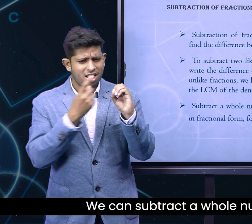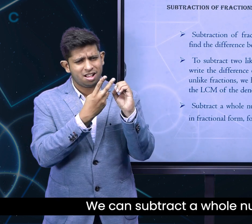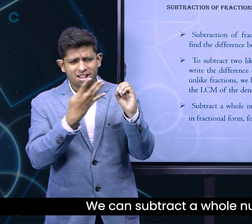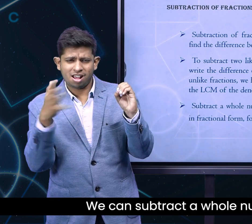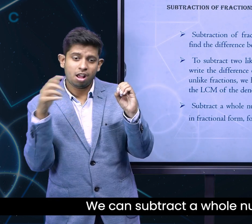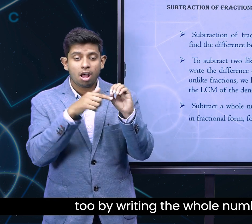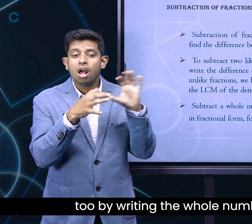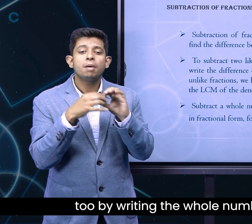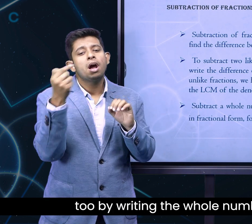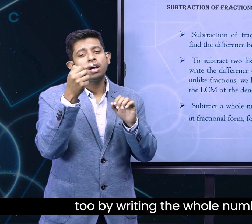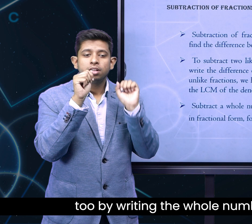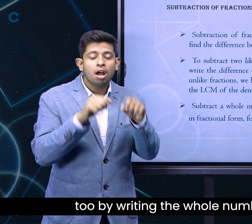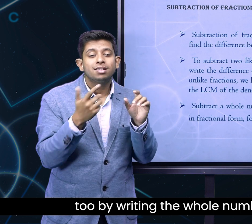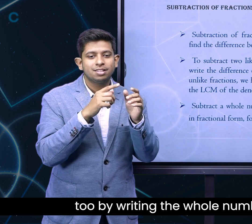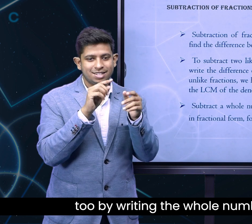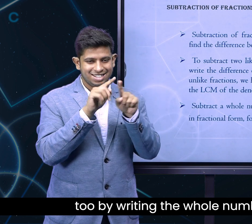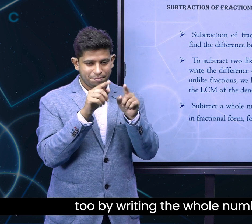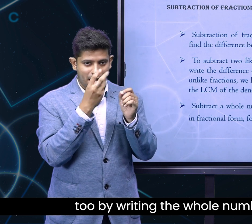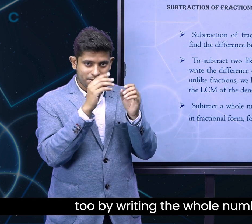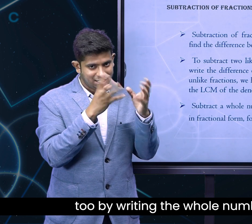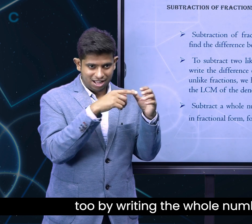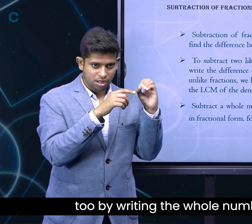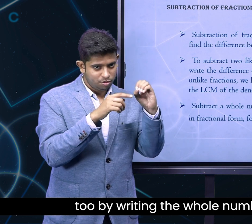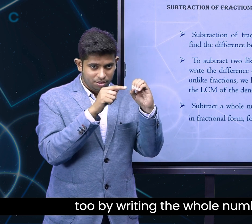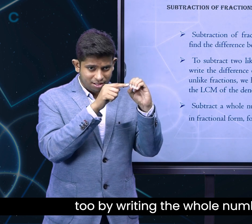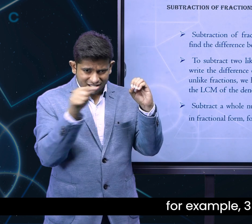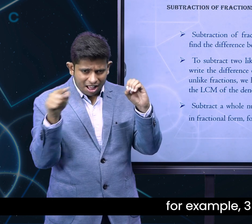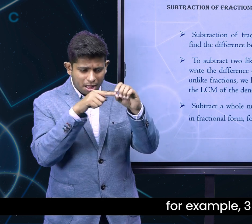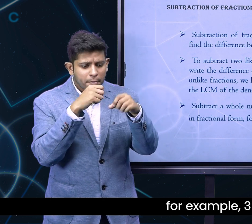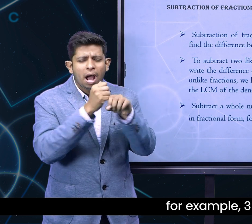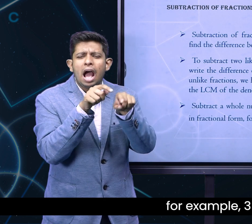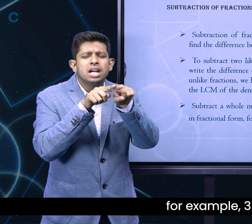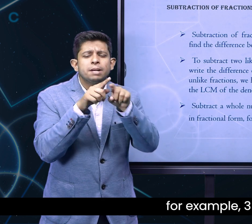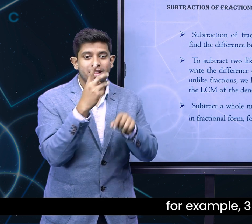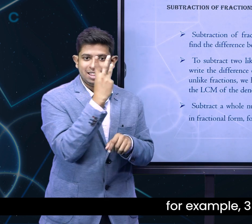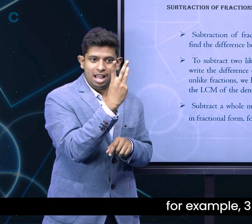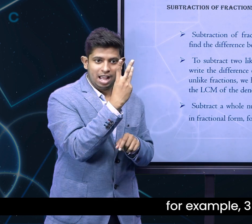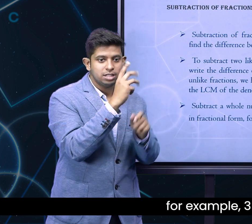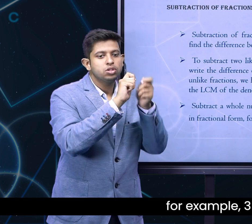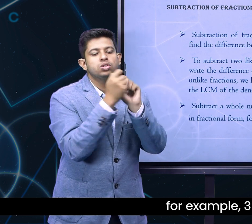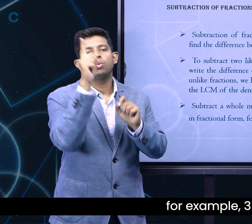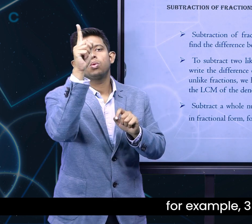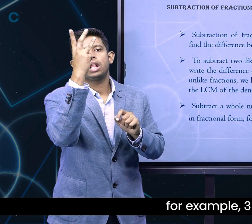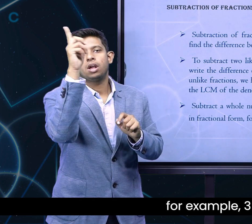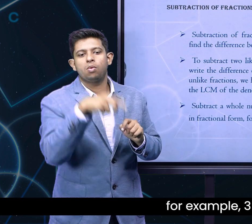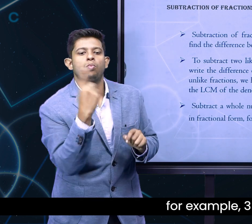and fraction 2 by writing the whole number in fraction form. For example, 3 is equal to 3 by 1.